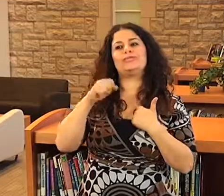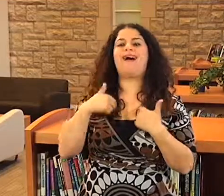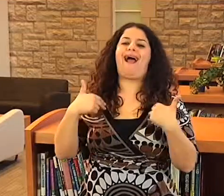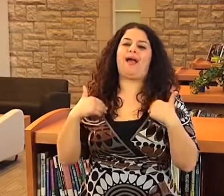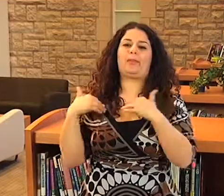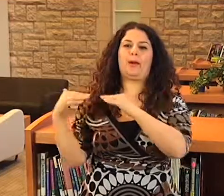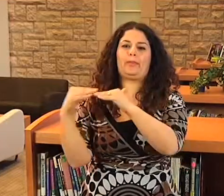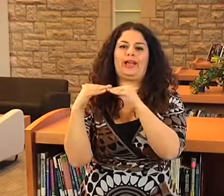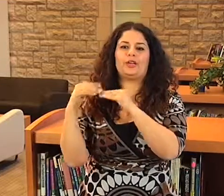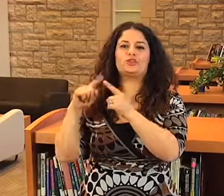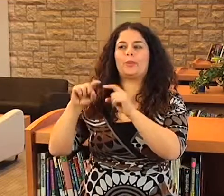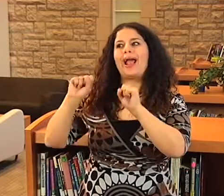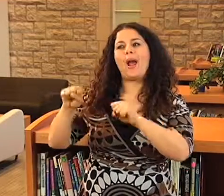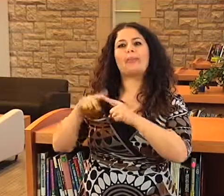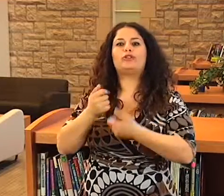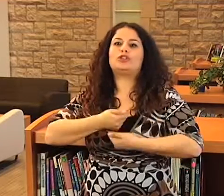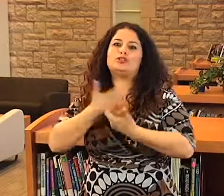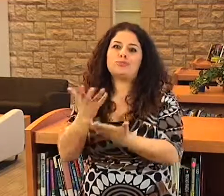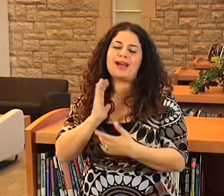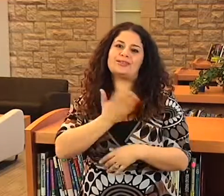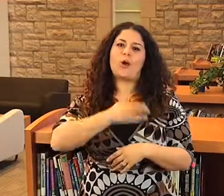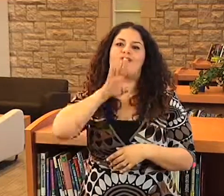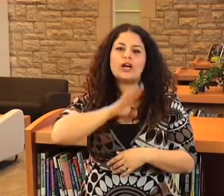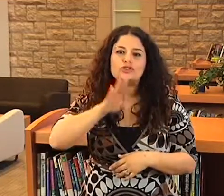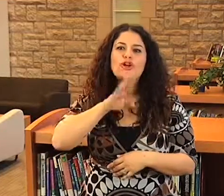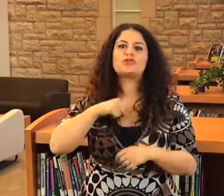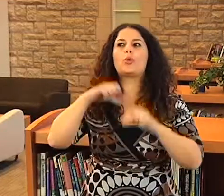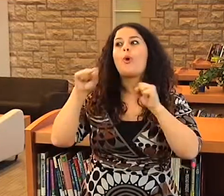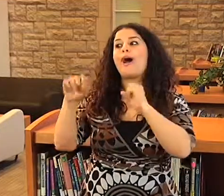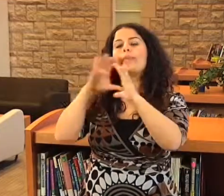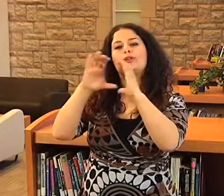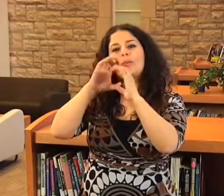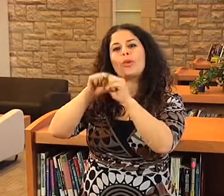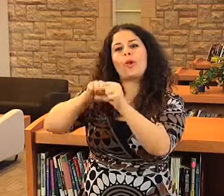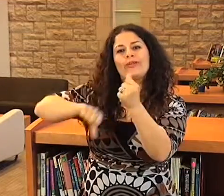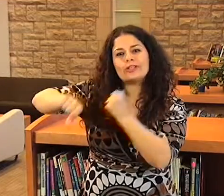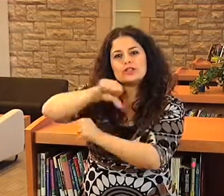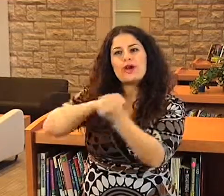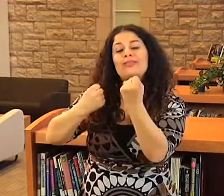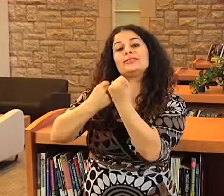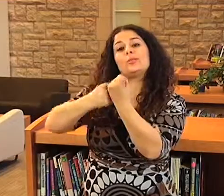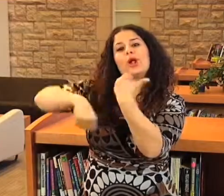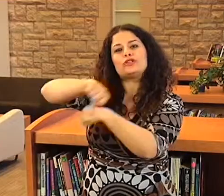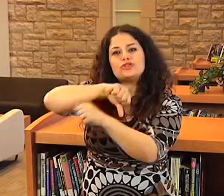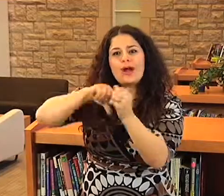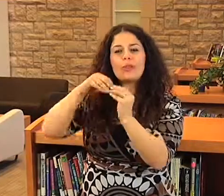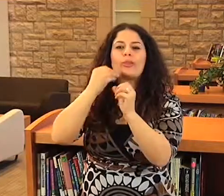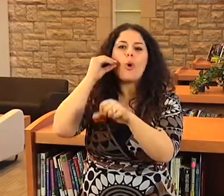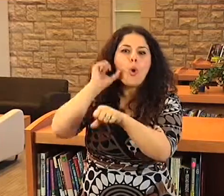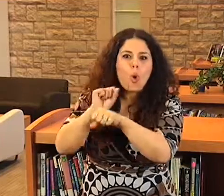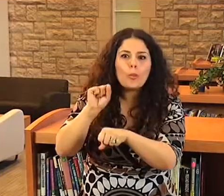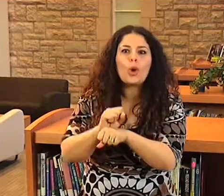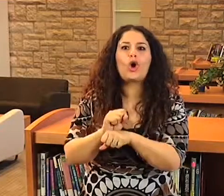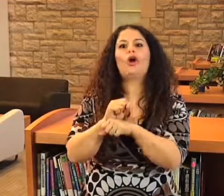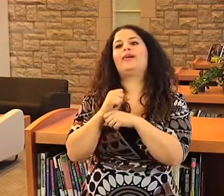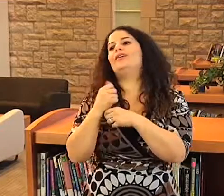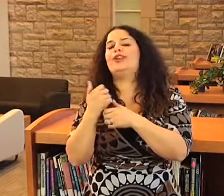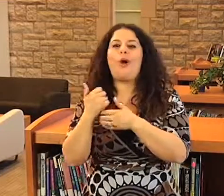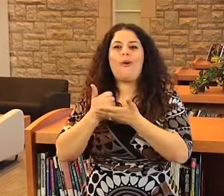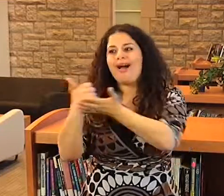At that point in my life, I did have peers that I could express my frustration to and communicate with and support each other